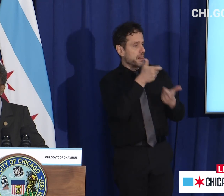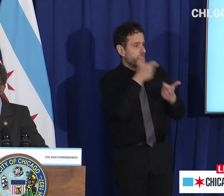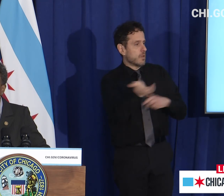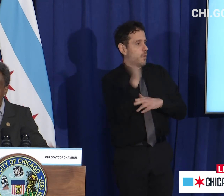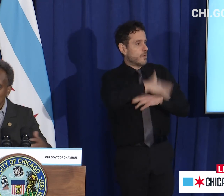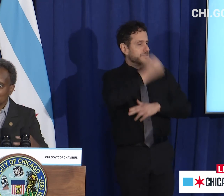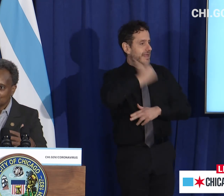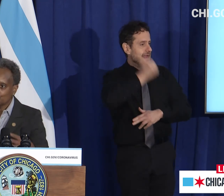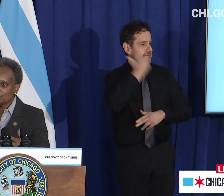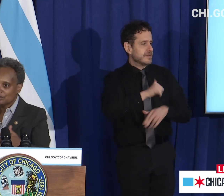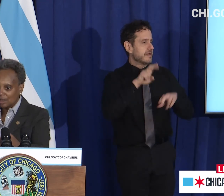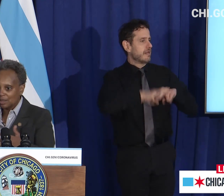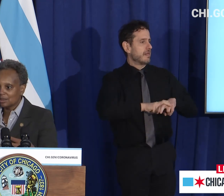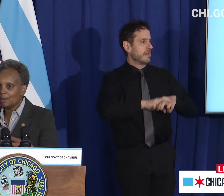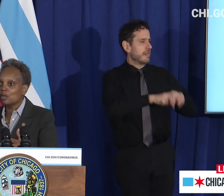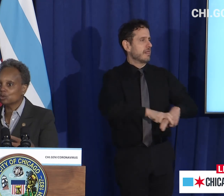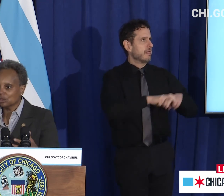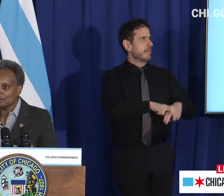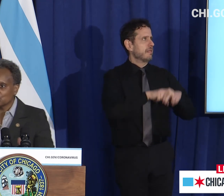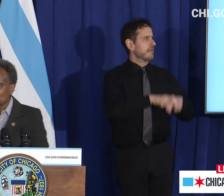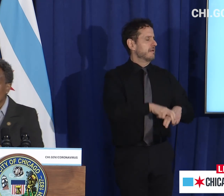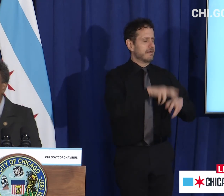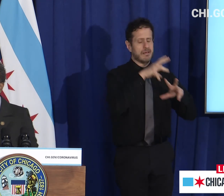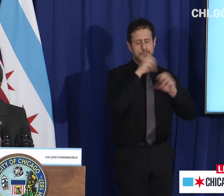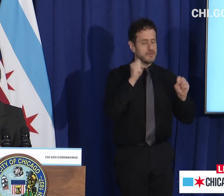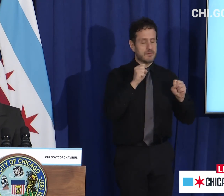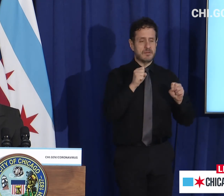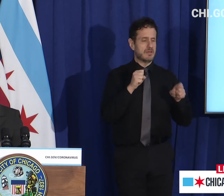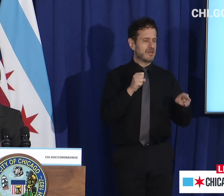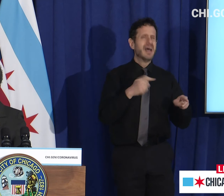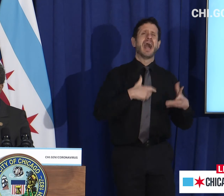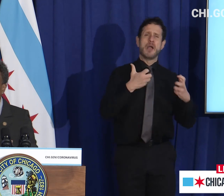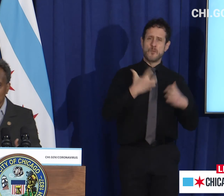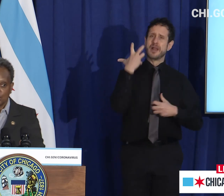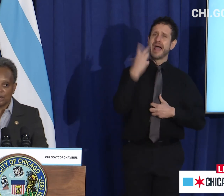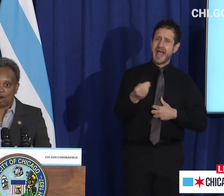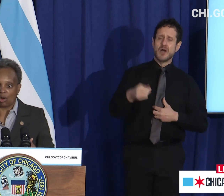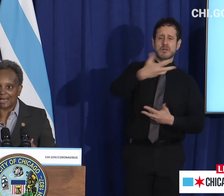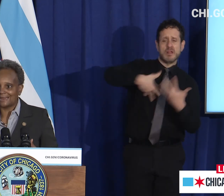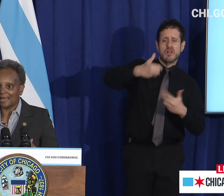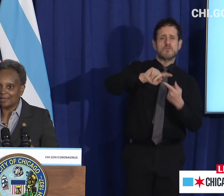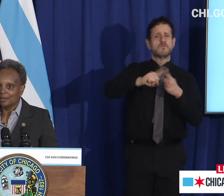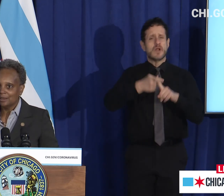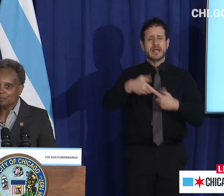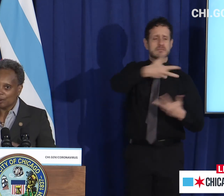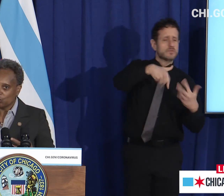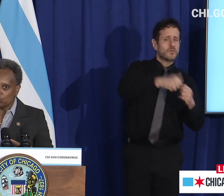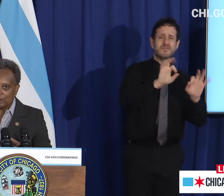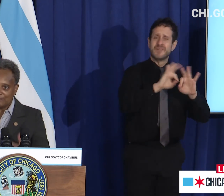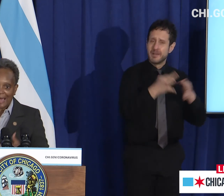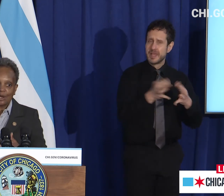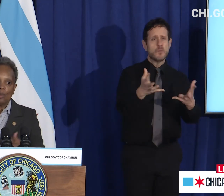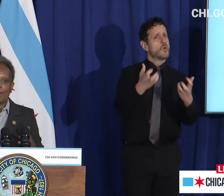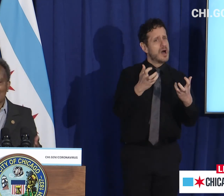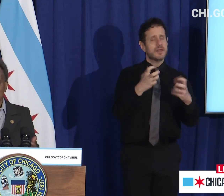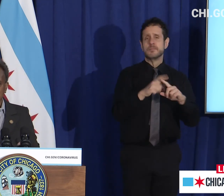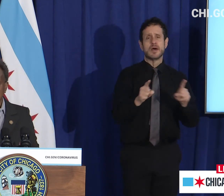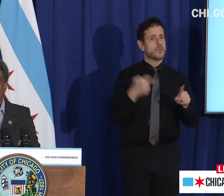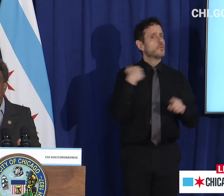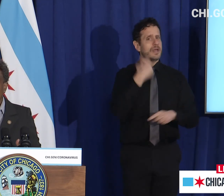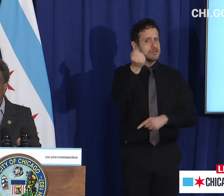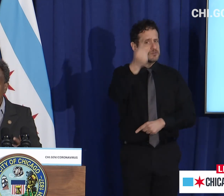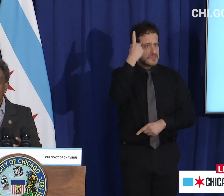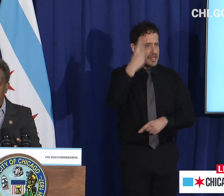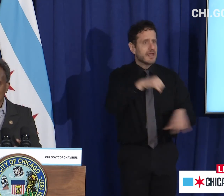being in communion, if you will, with their friends and family, and we all get that. But we've got to go back